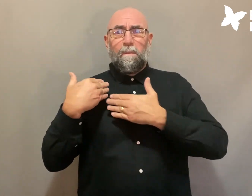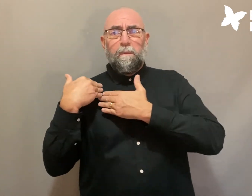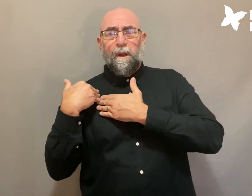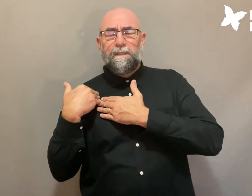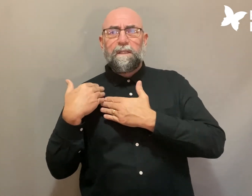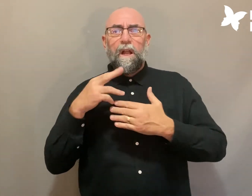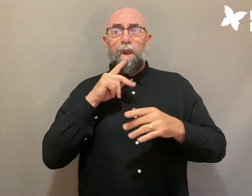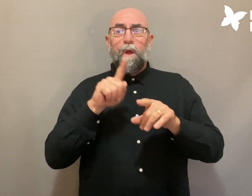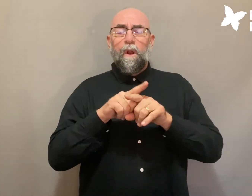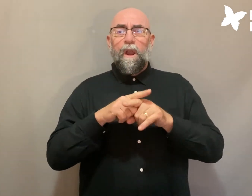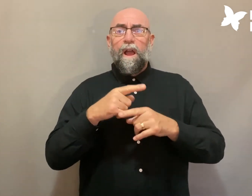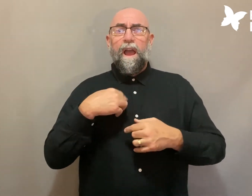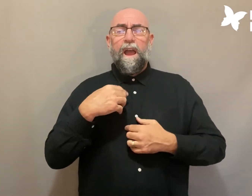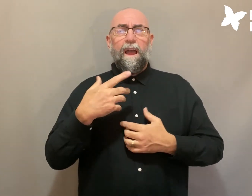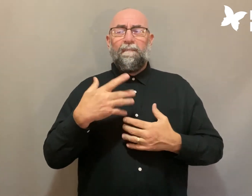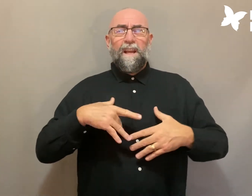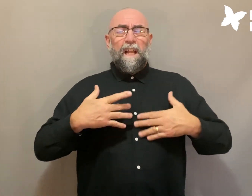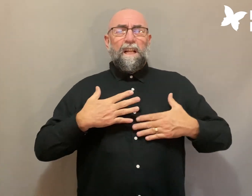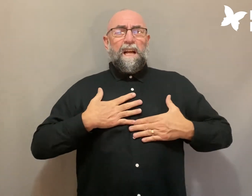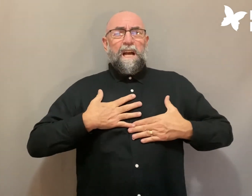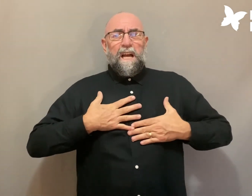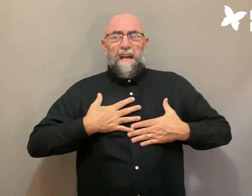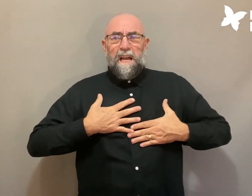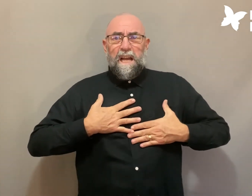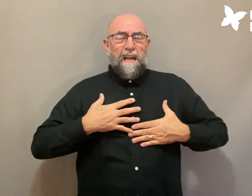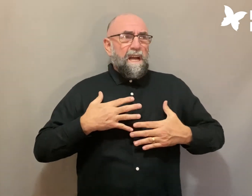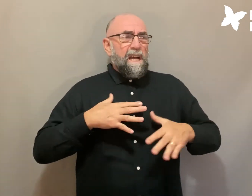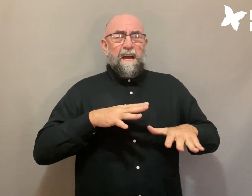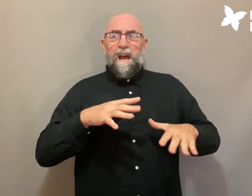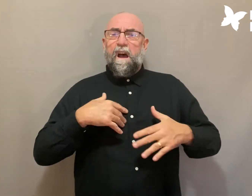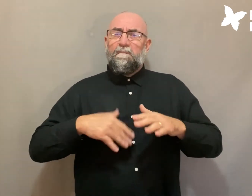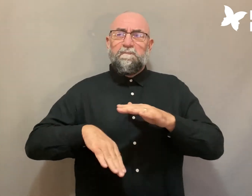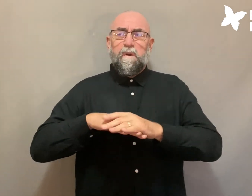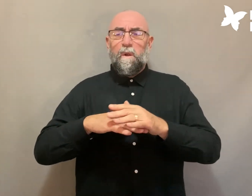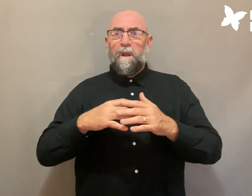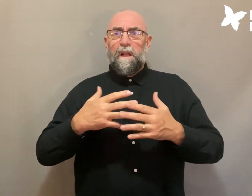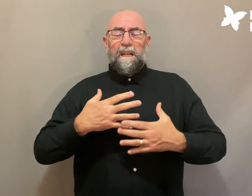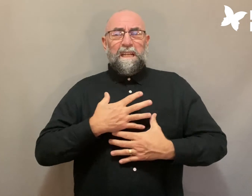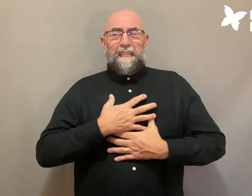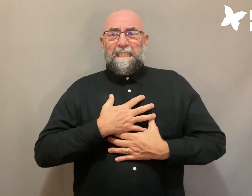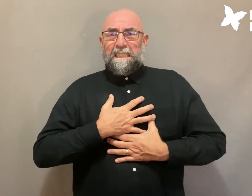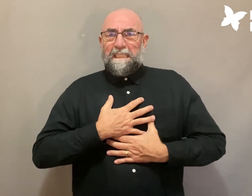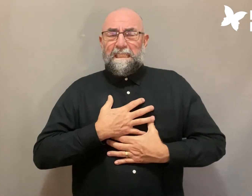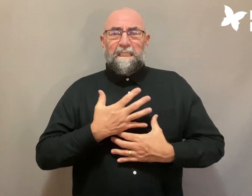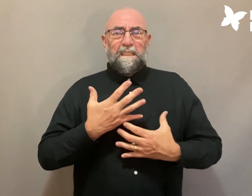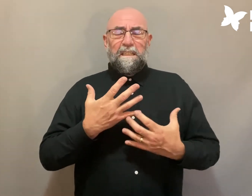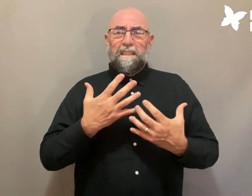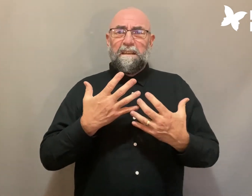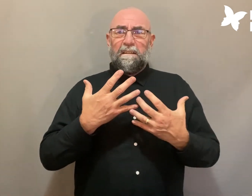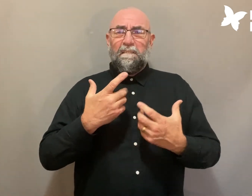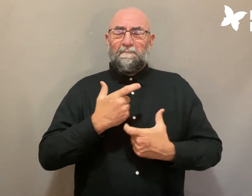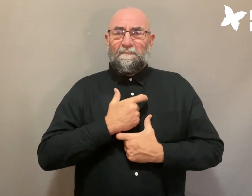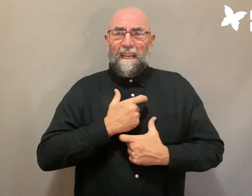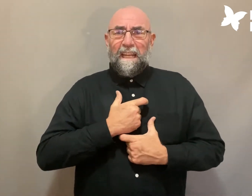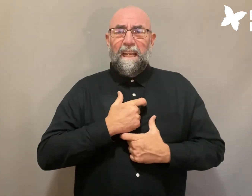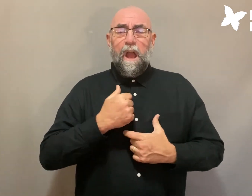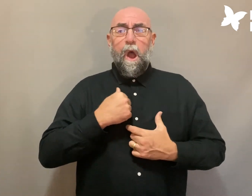sitting on my chest, dread and fear. You want to cry and you want to hysterically laugh at the